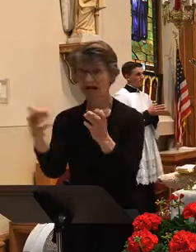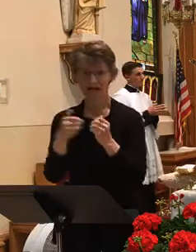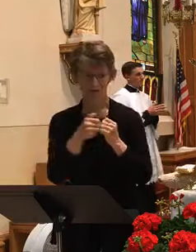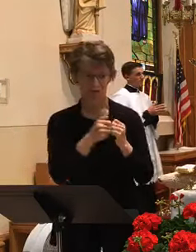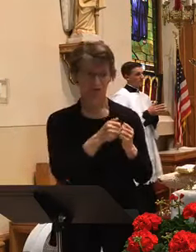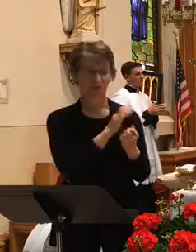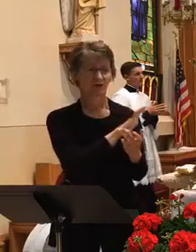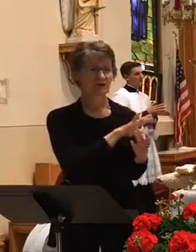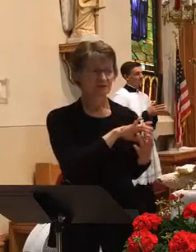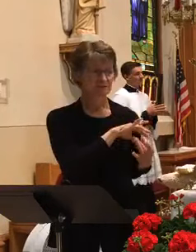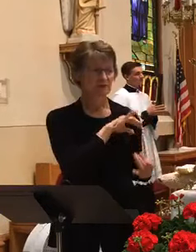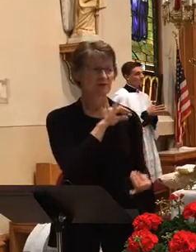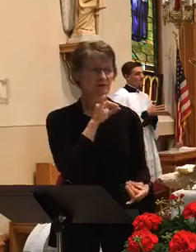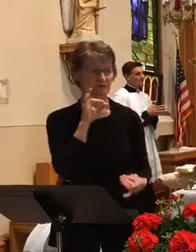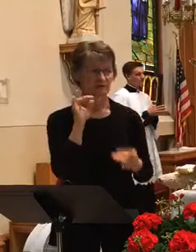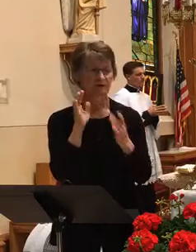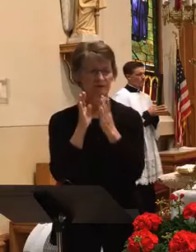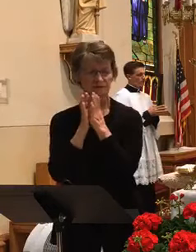always.